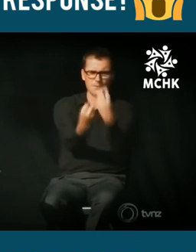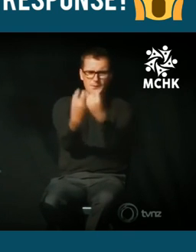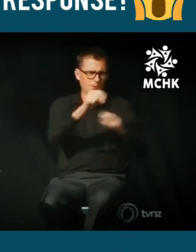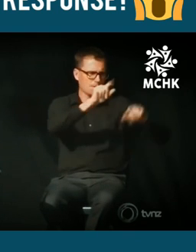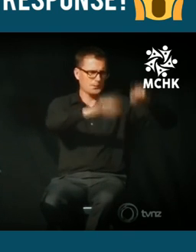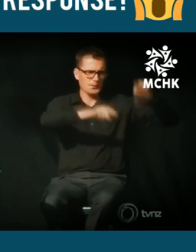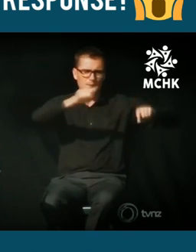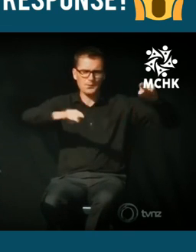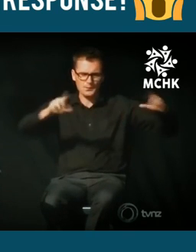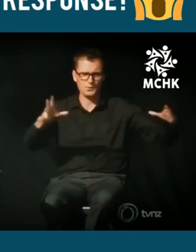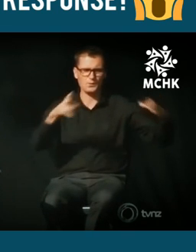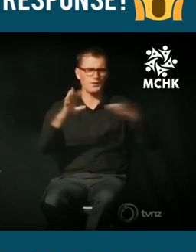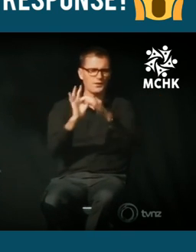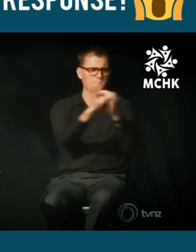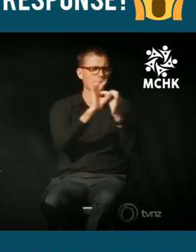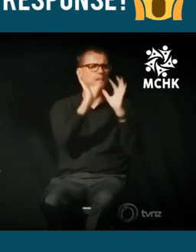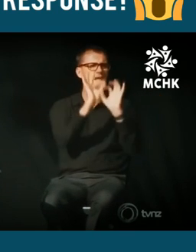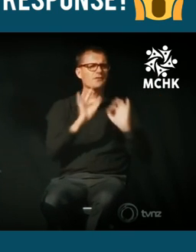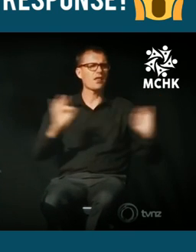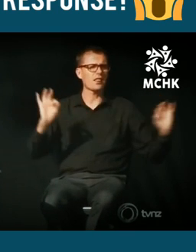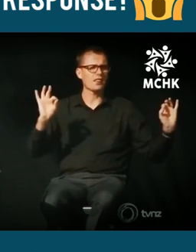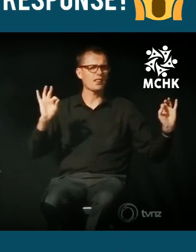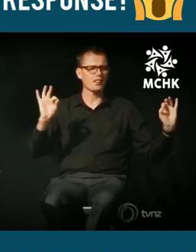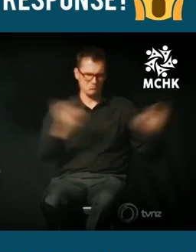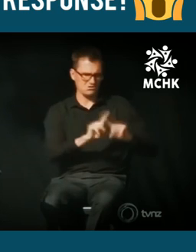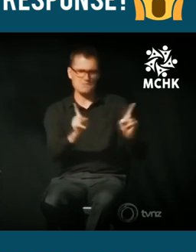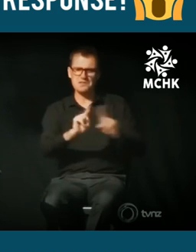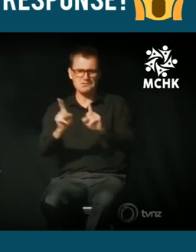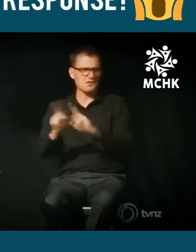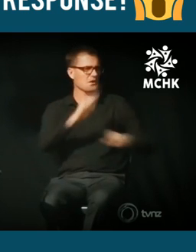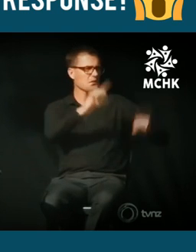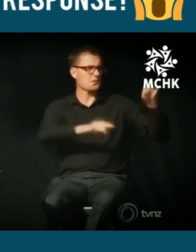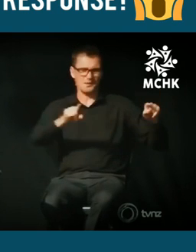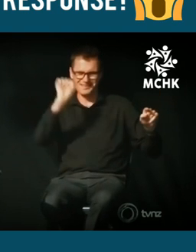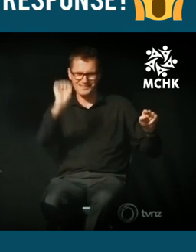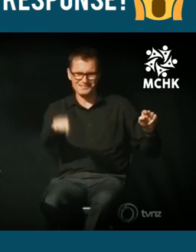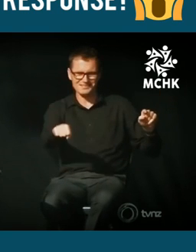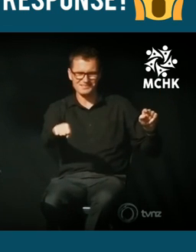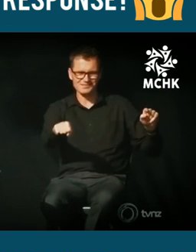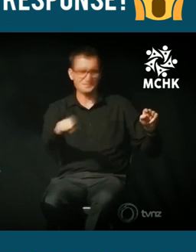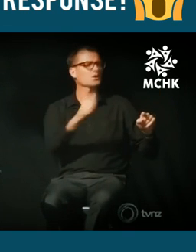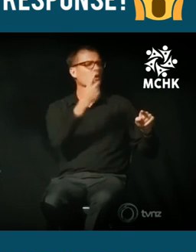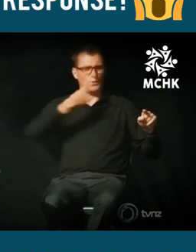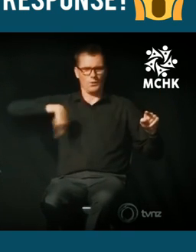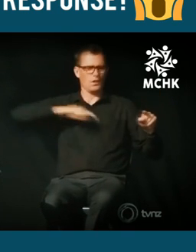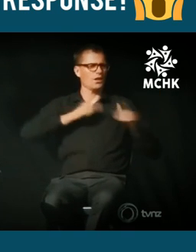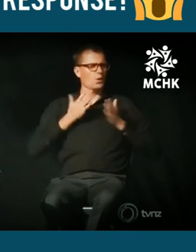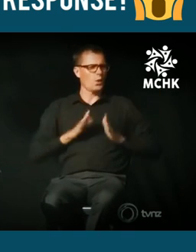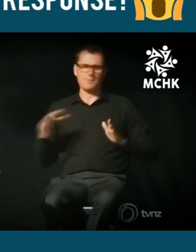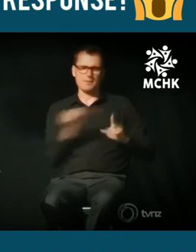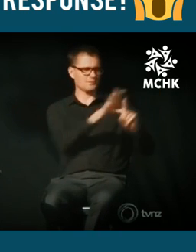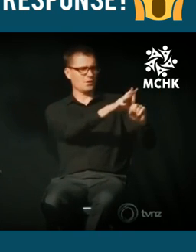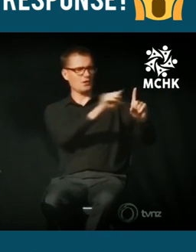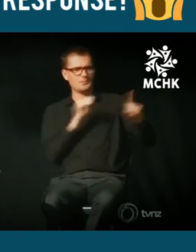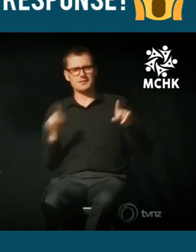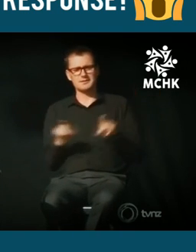peaceful coexistence. Even though they have difference, we human being has to be like this.